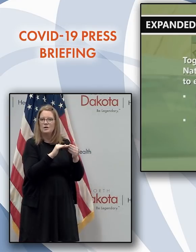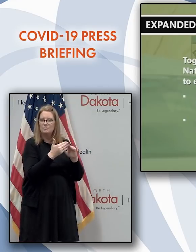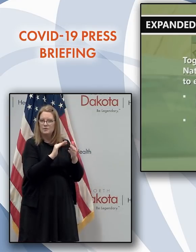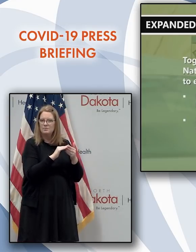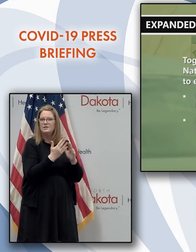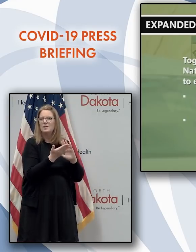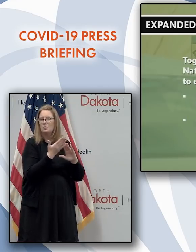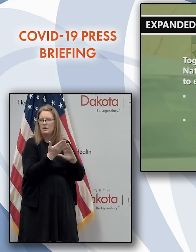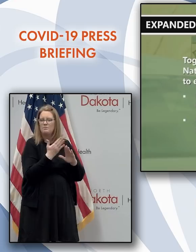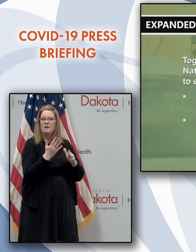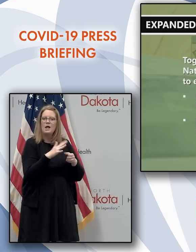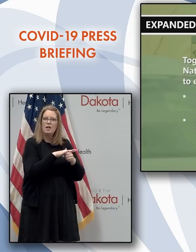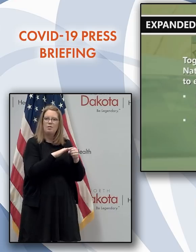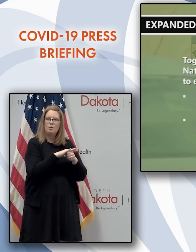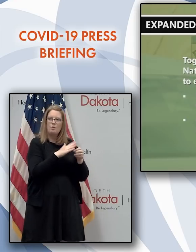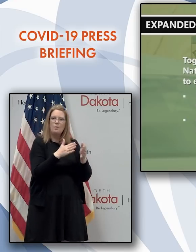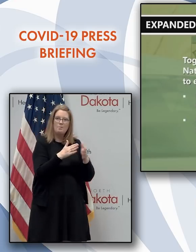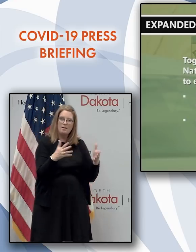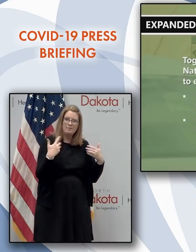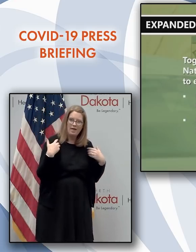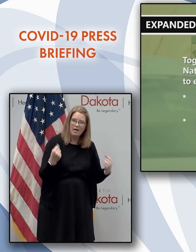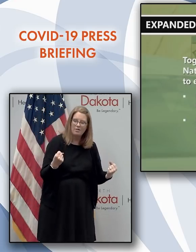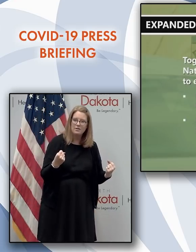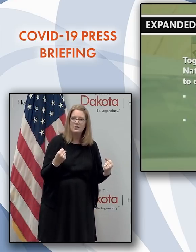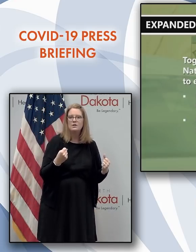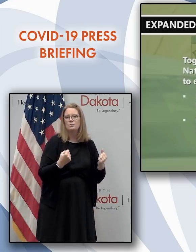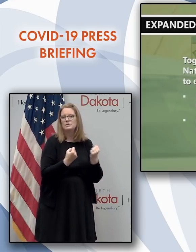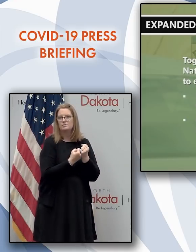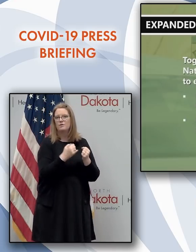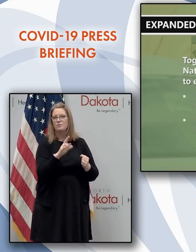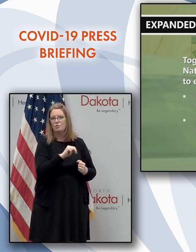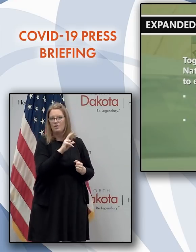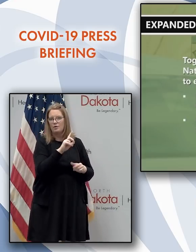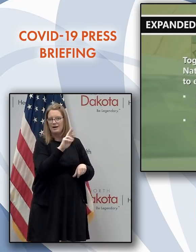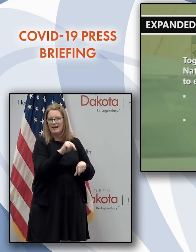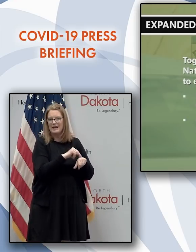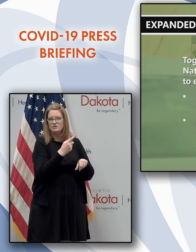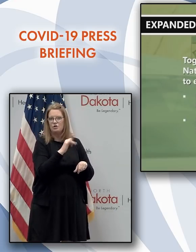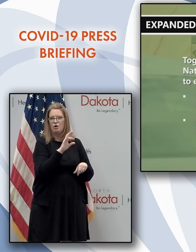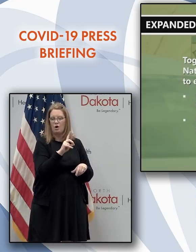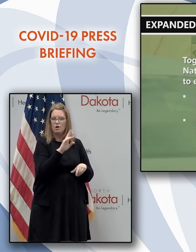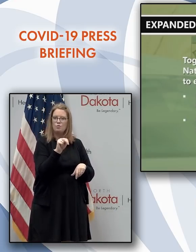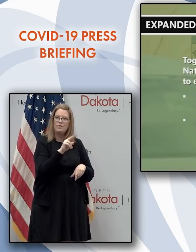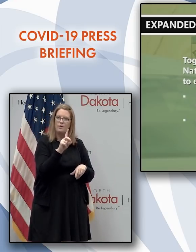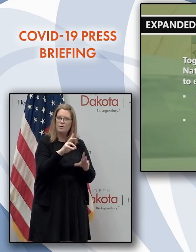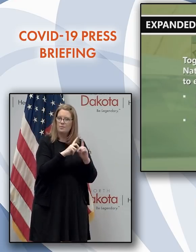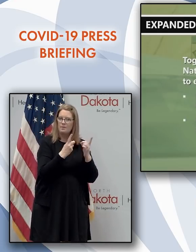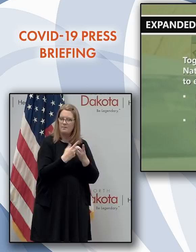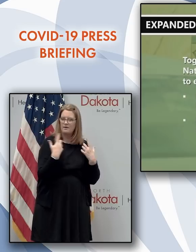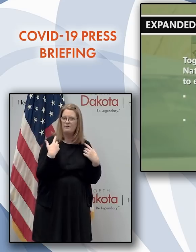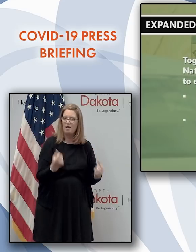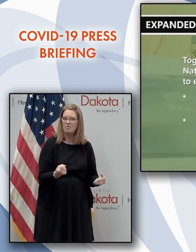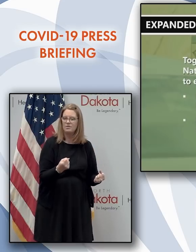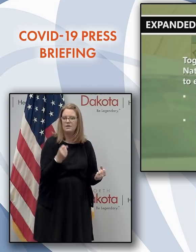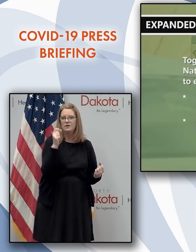by local public health units with support from North Dakota National Guard and the North Dakota Department of Health. And we've got more plans